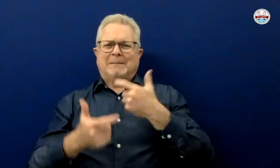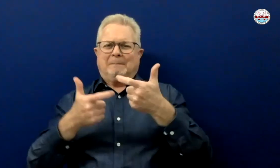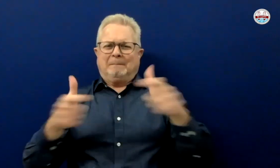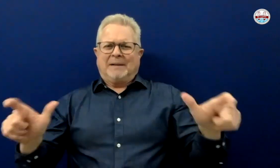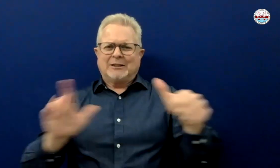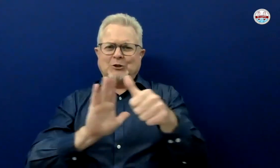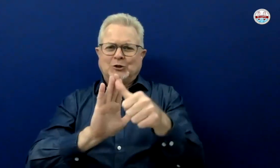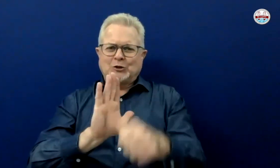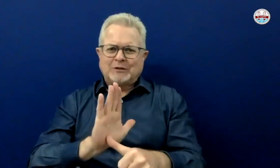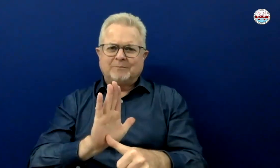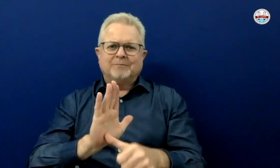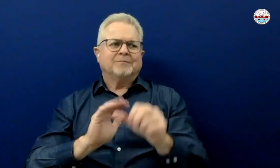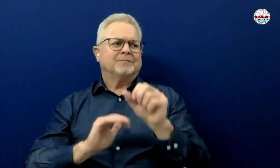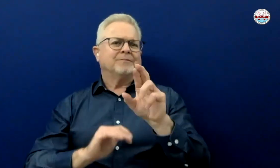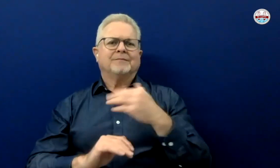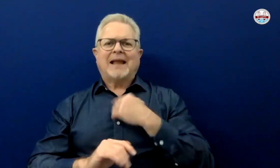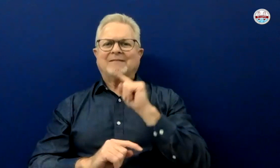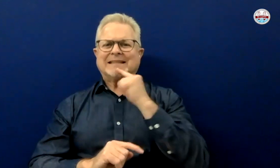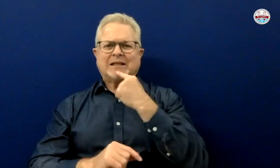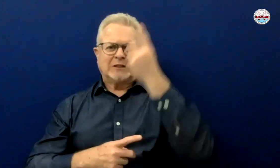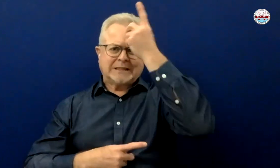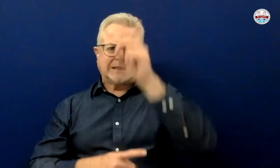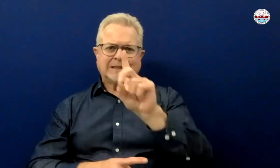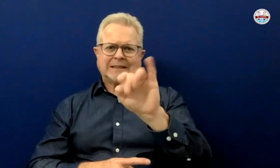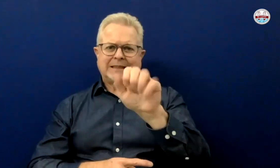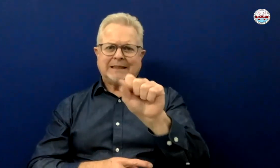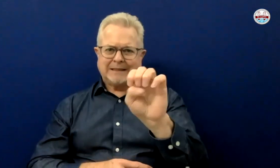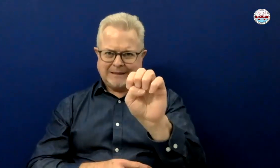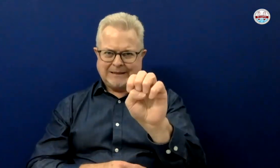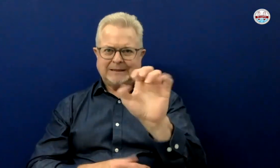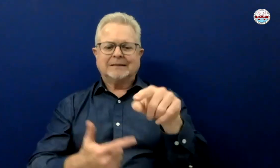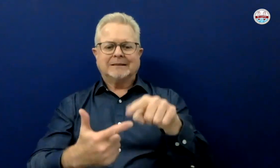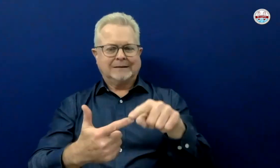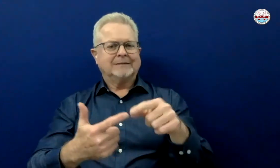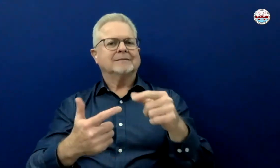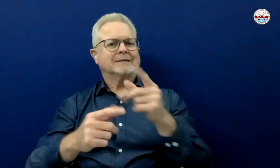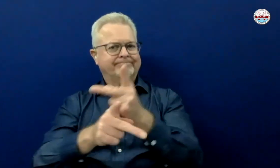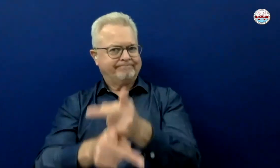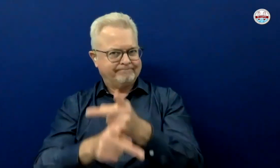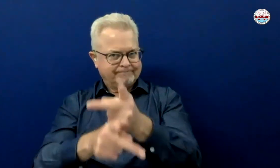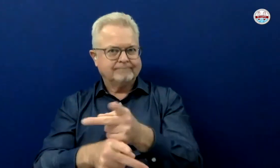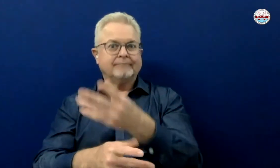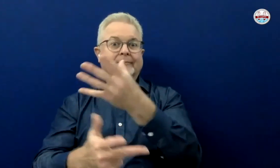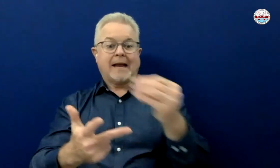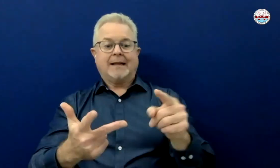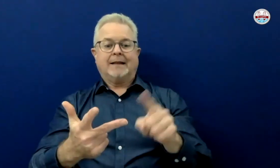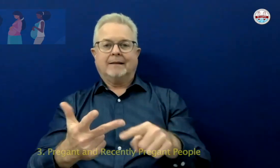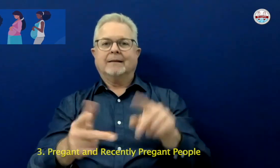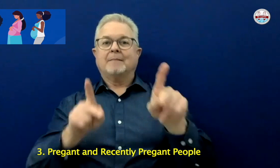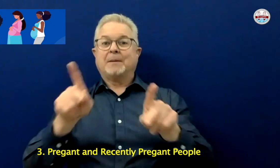as cancer, or just had some type of major surgery, or they have some type of disease. They need to be